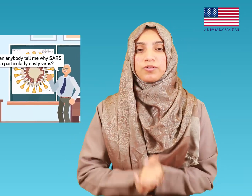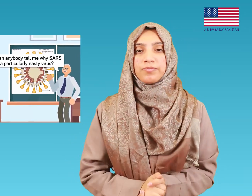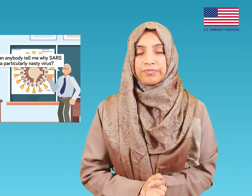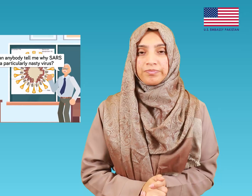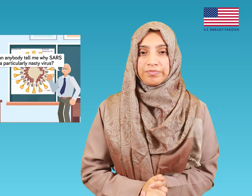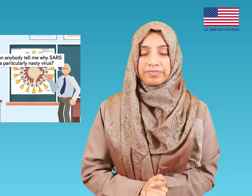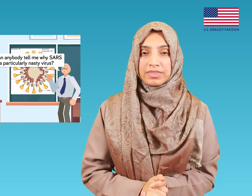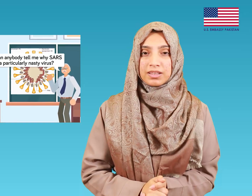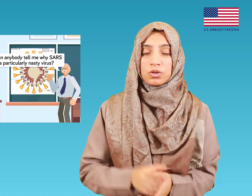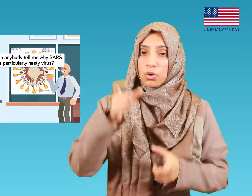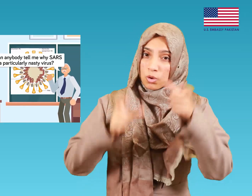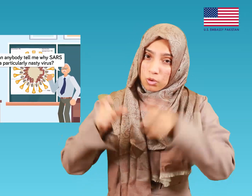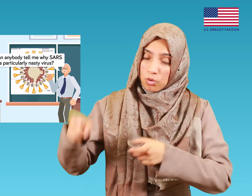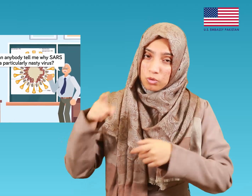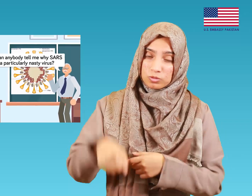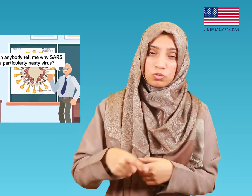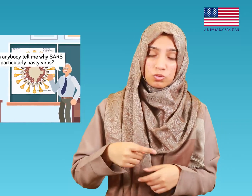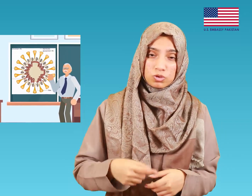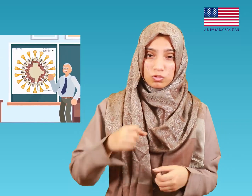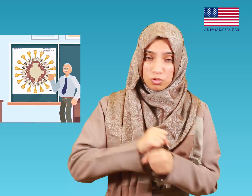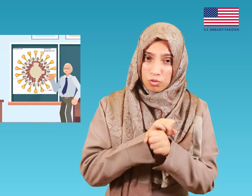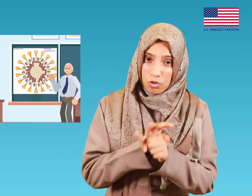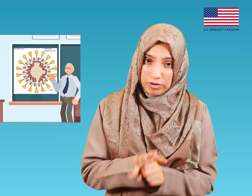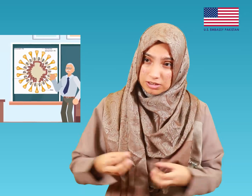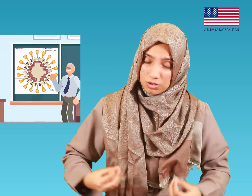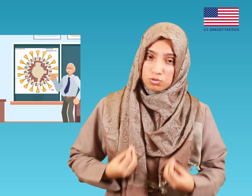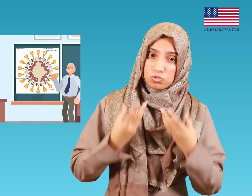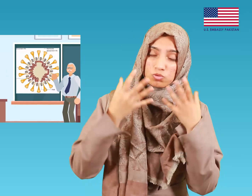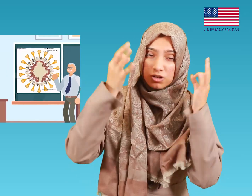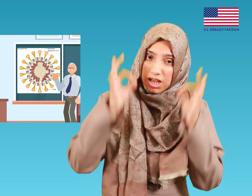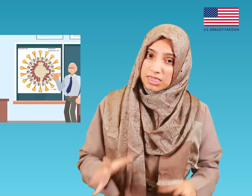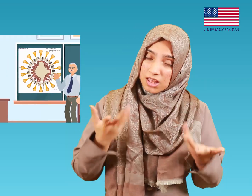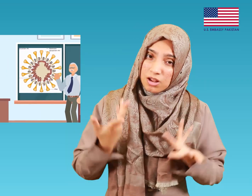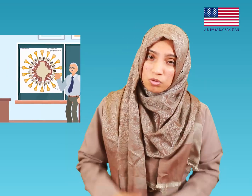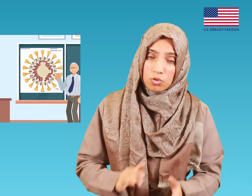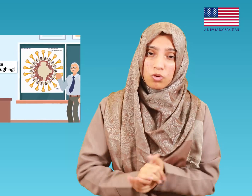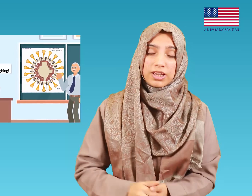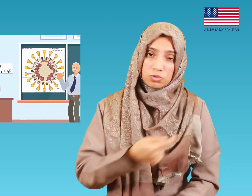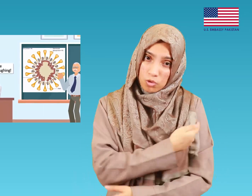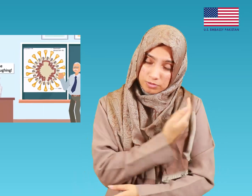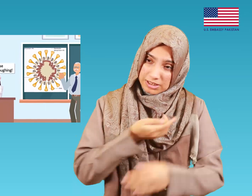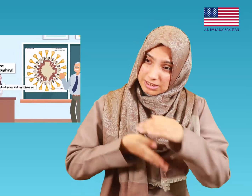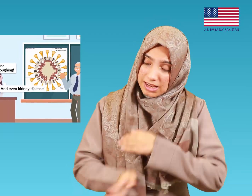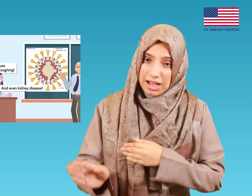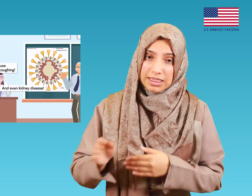People who have severe symptoms of COVID-19 often have to be treated in a hospital's intensive care